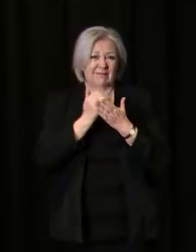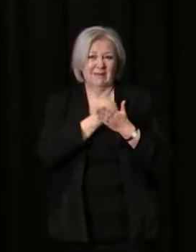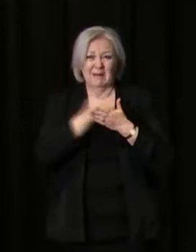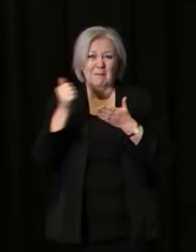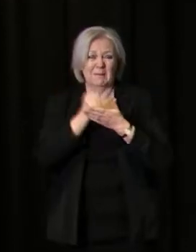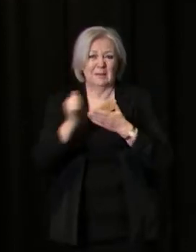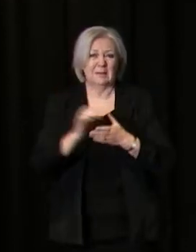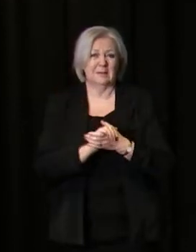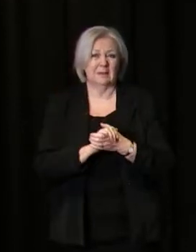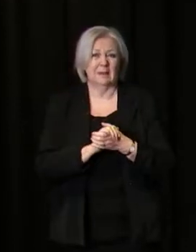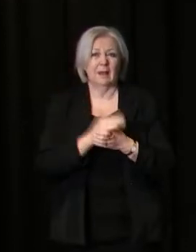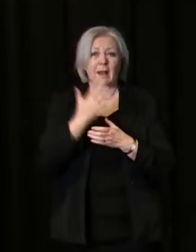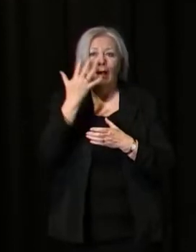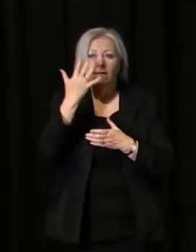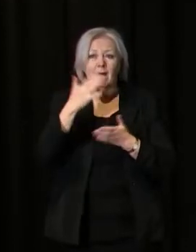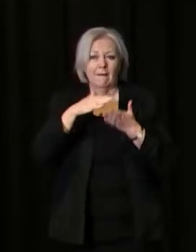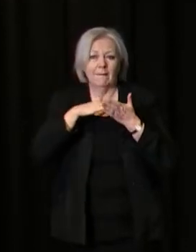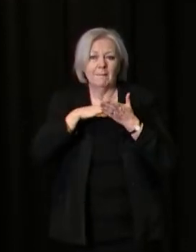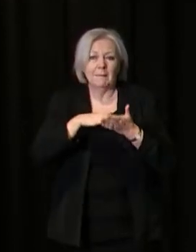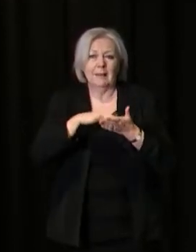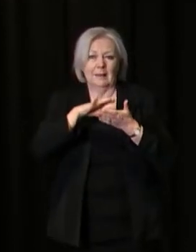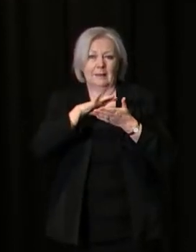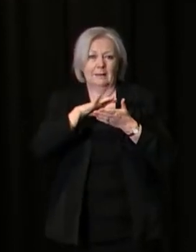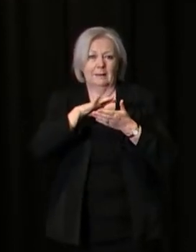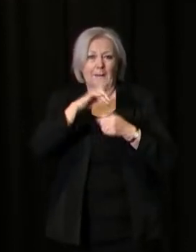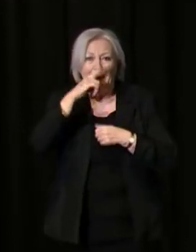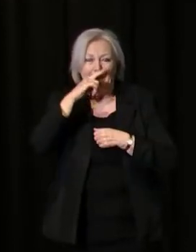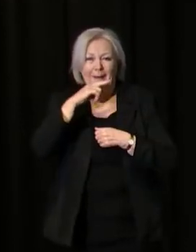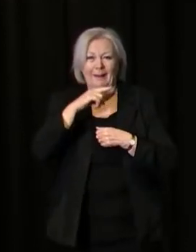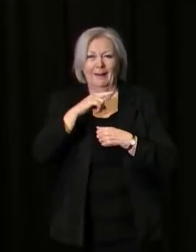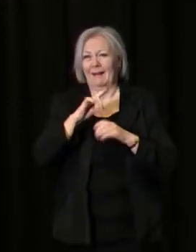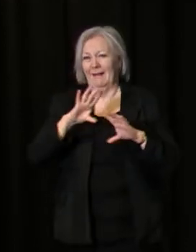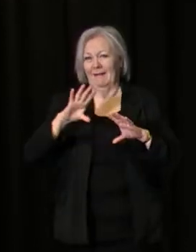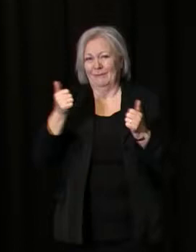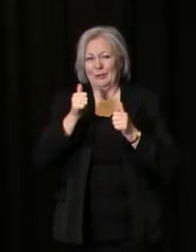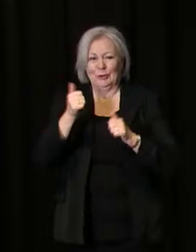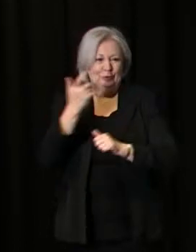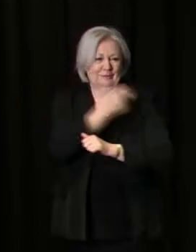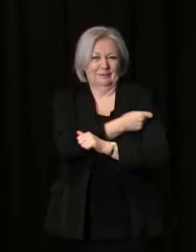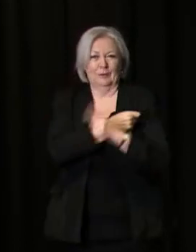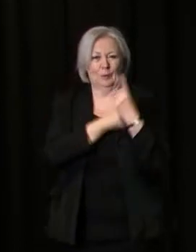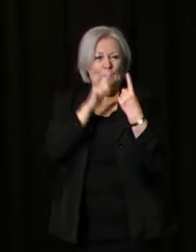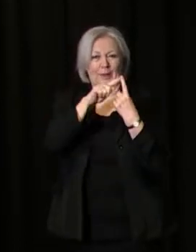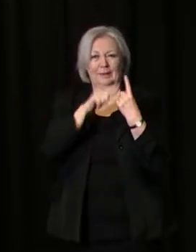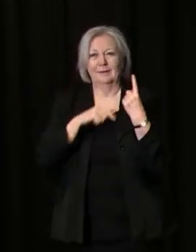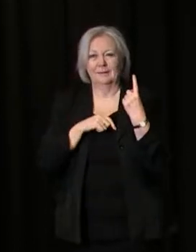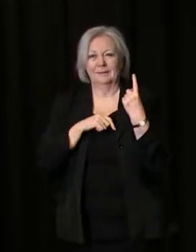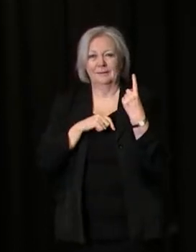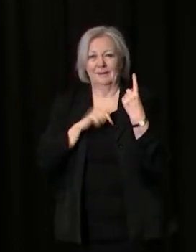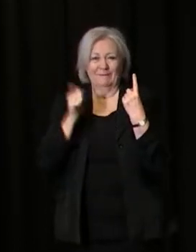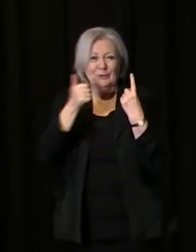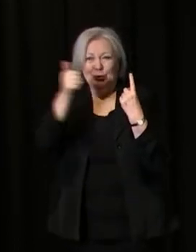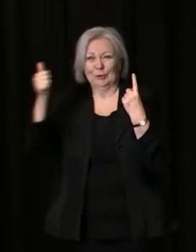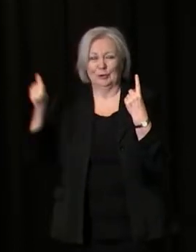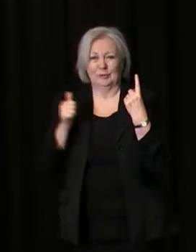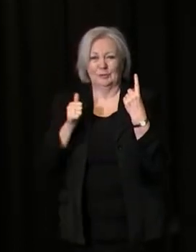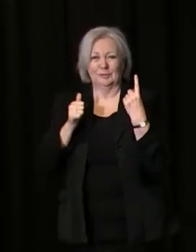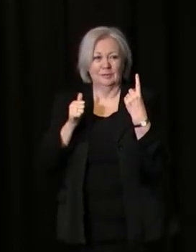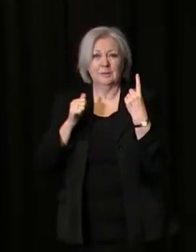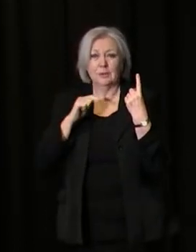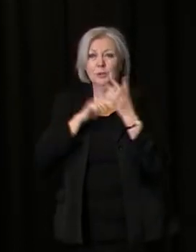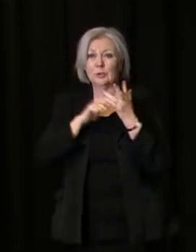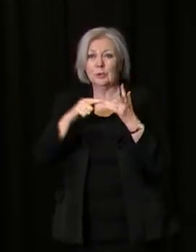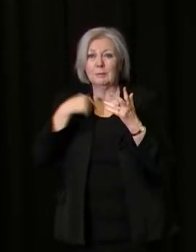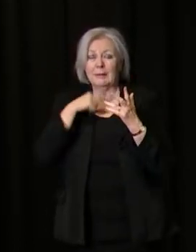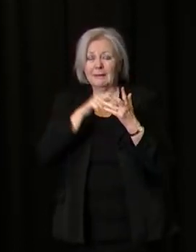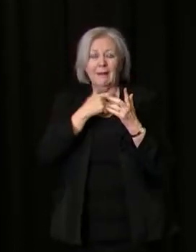more than 5 million Victorians have already gone and had at least one dose, 5.1, close to 5.2 now. That is truly amazing.